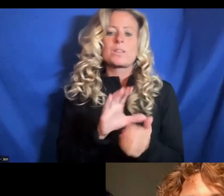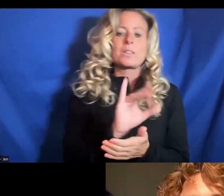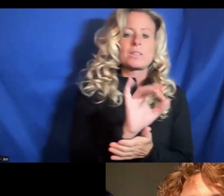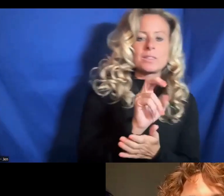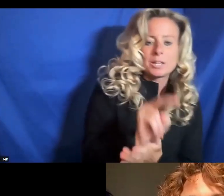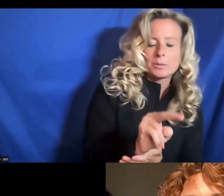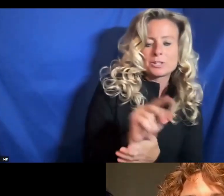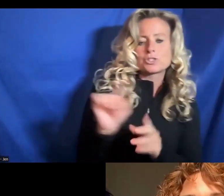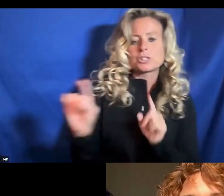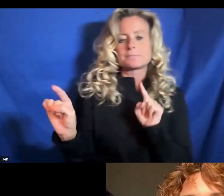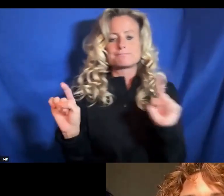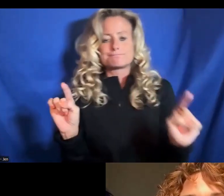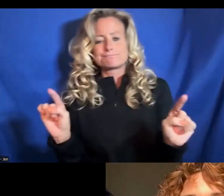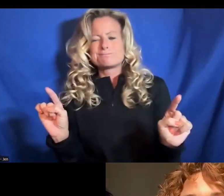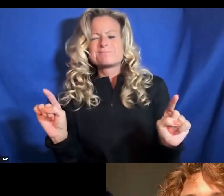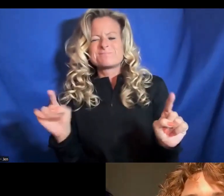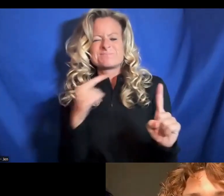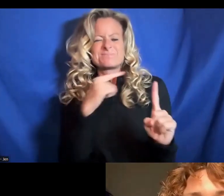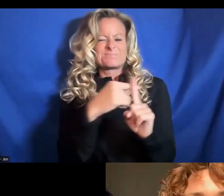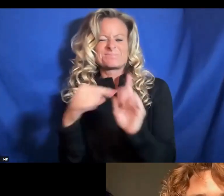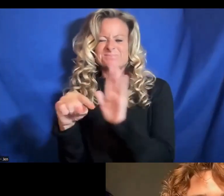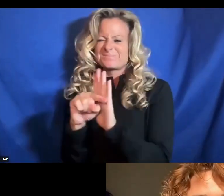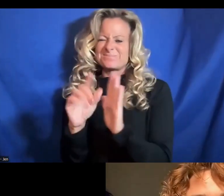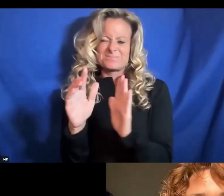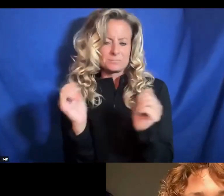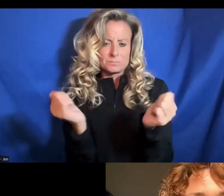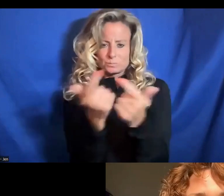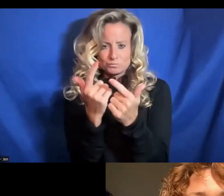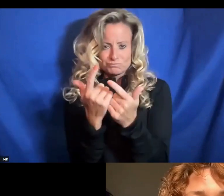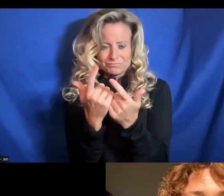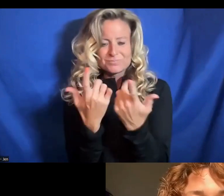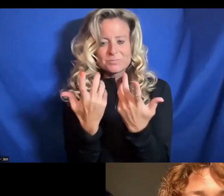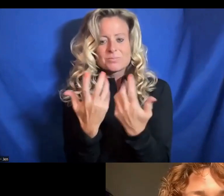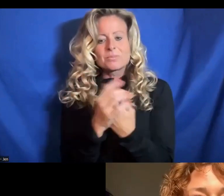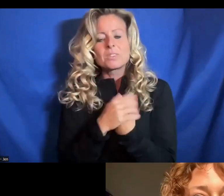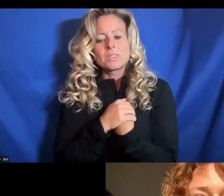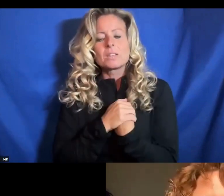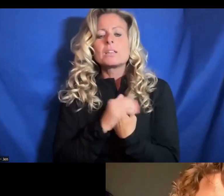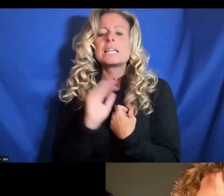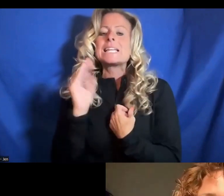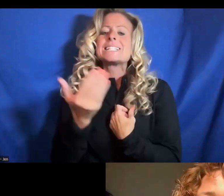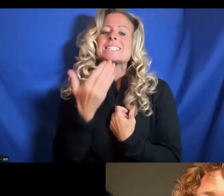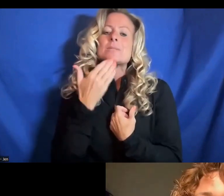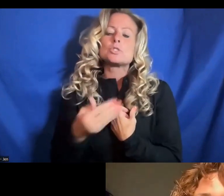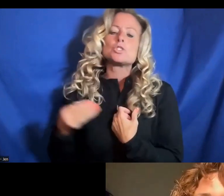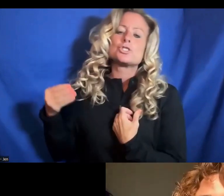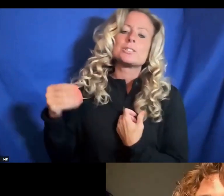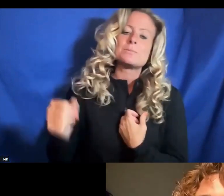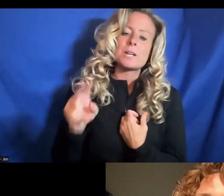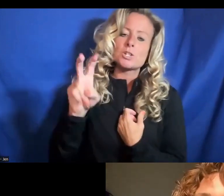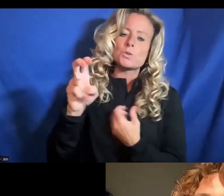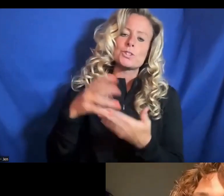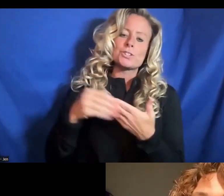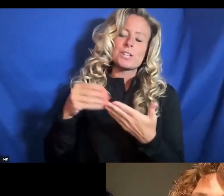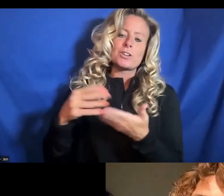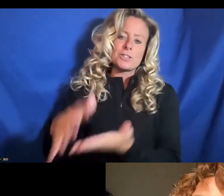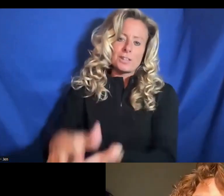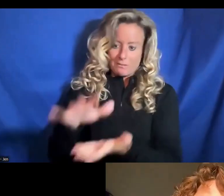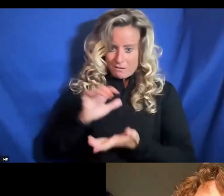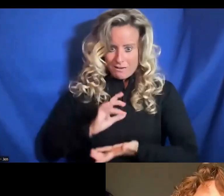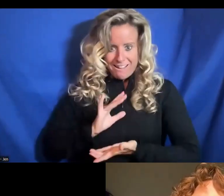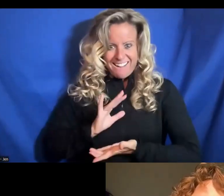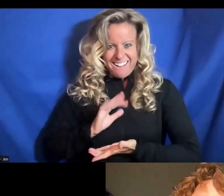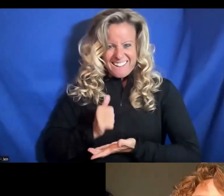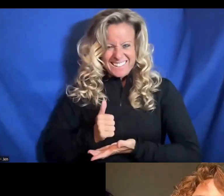And um, I think a lot of that, it sounds really good to just pay someone $200 and then take home the rest of your